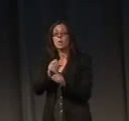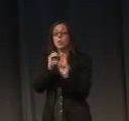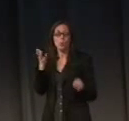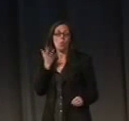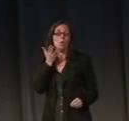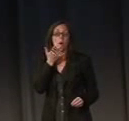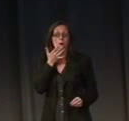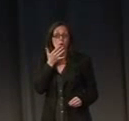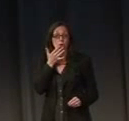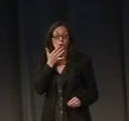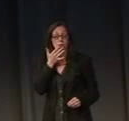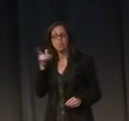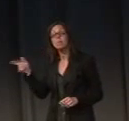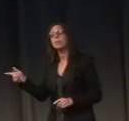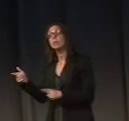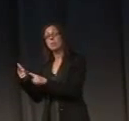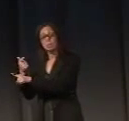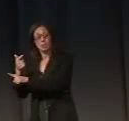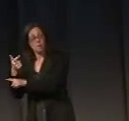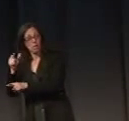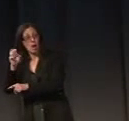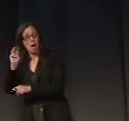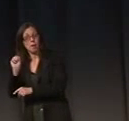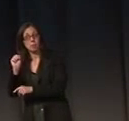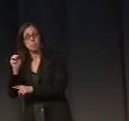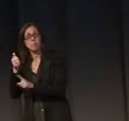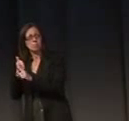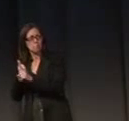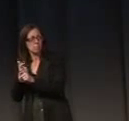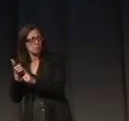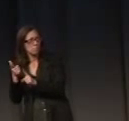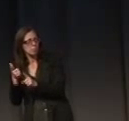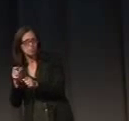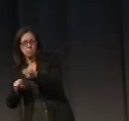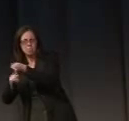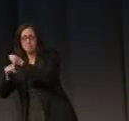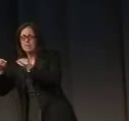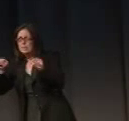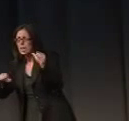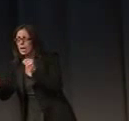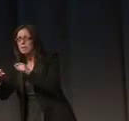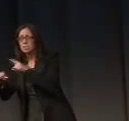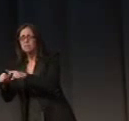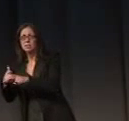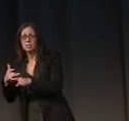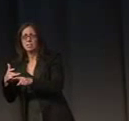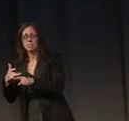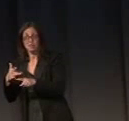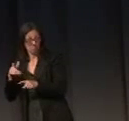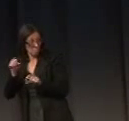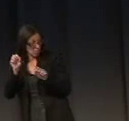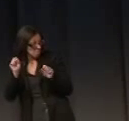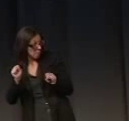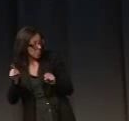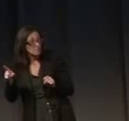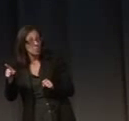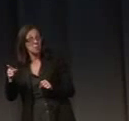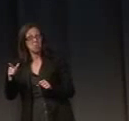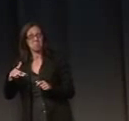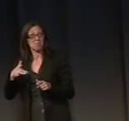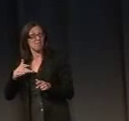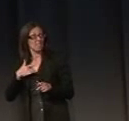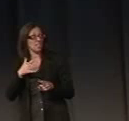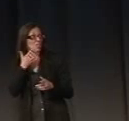how such a powerful champion of science could know so little as to think that color mattered to mathematics.